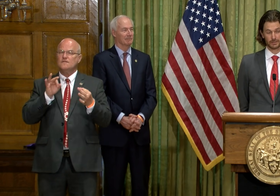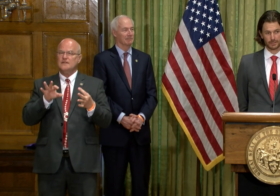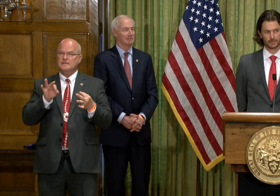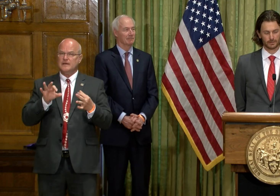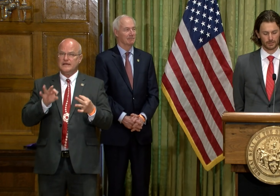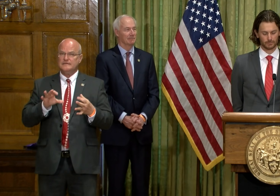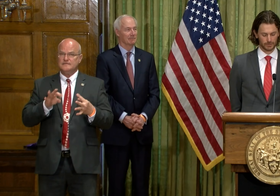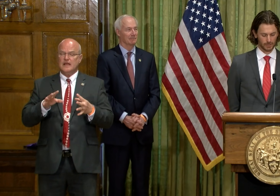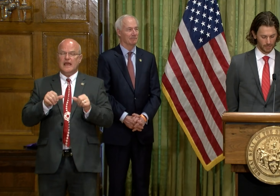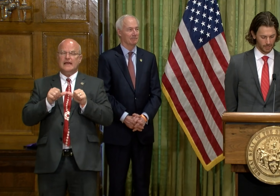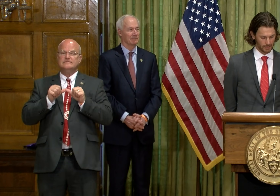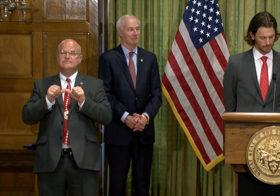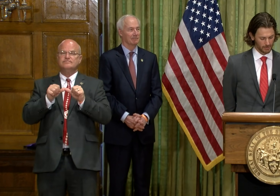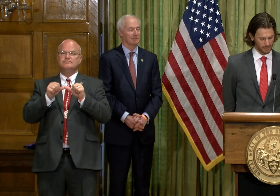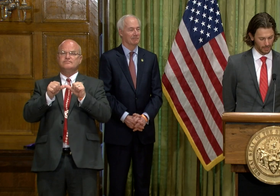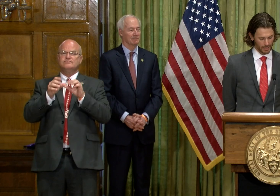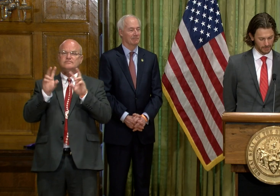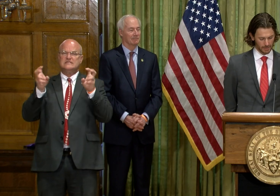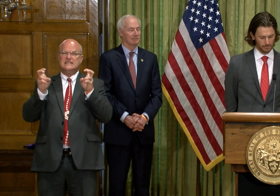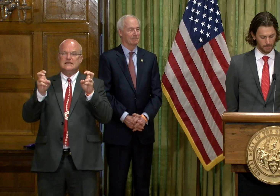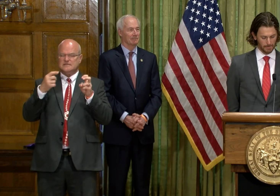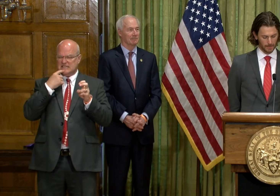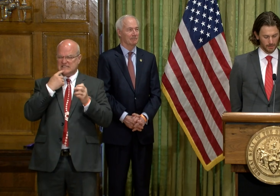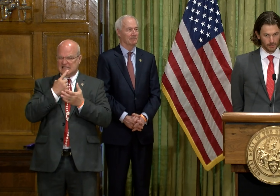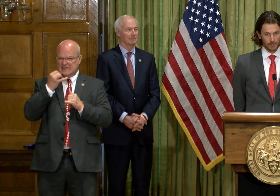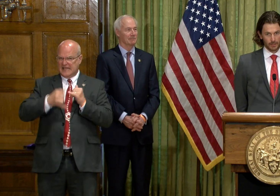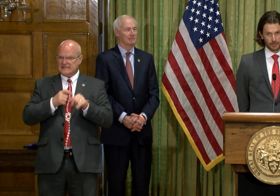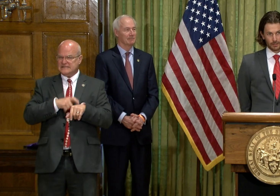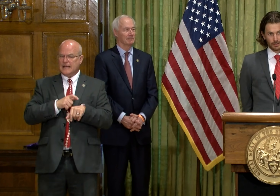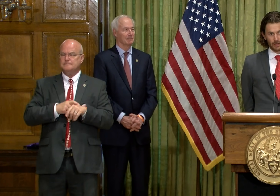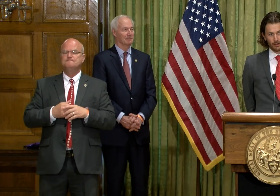a lot of consistent themes, as I mentioned last time.